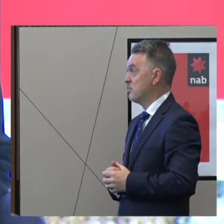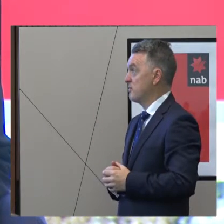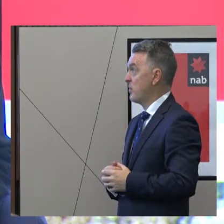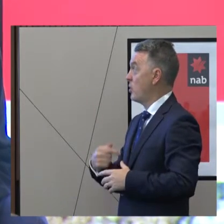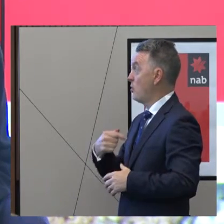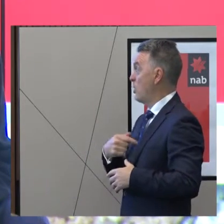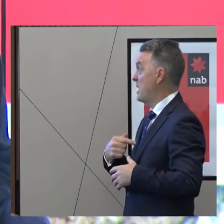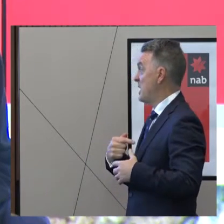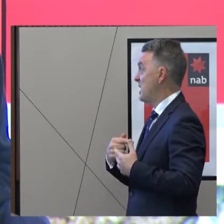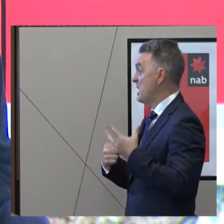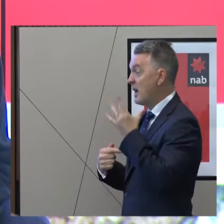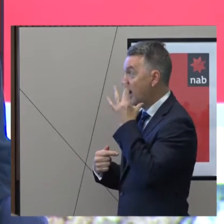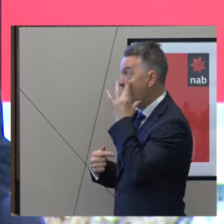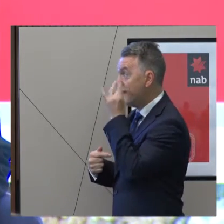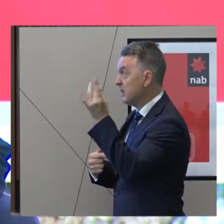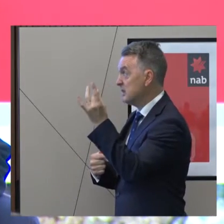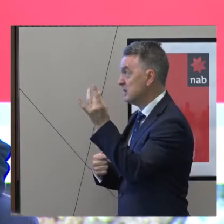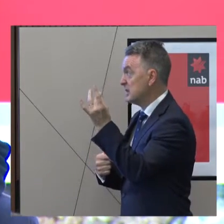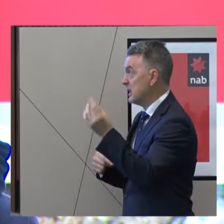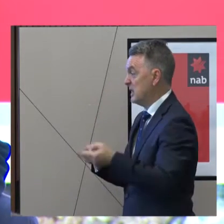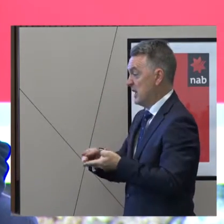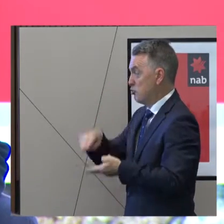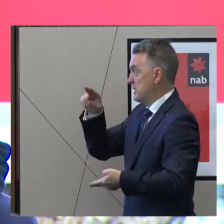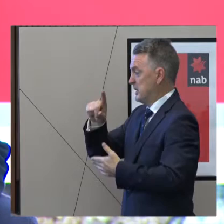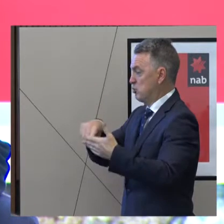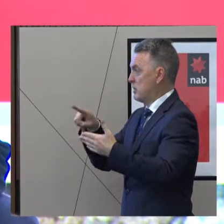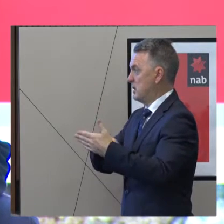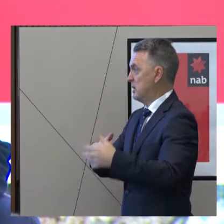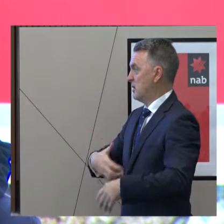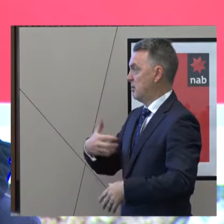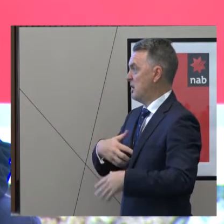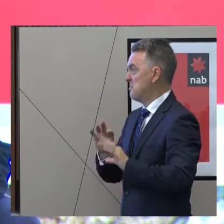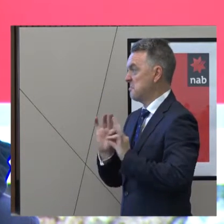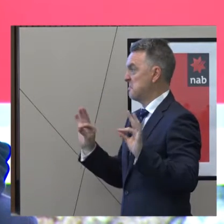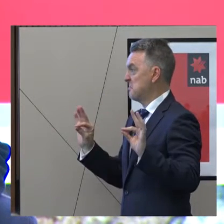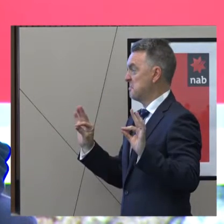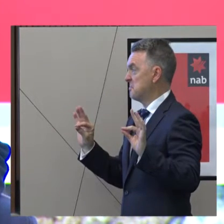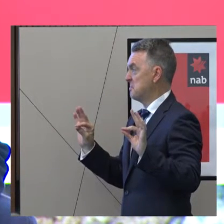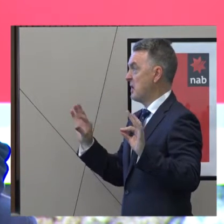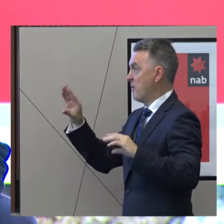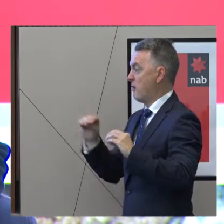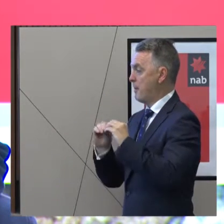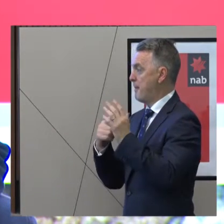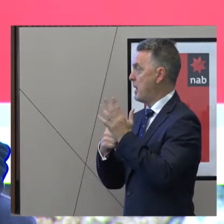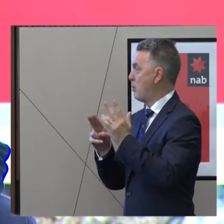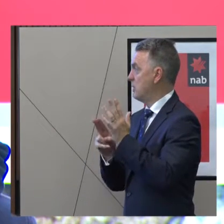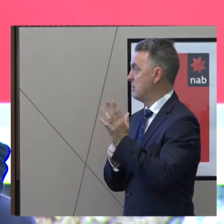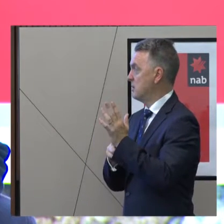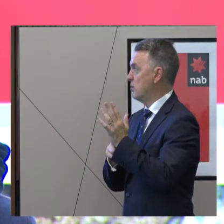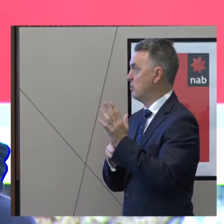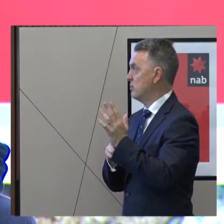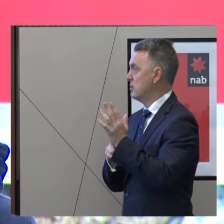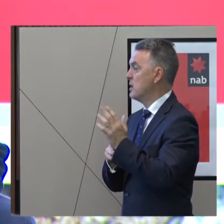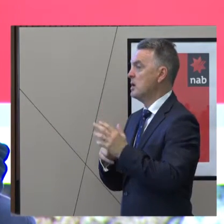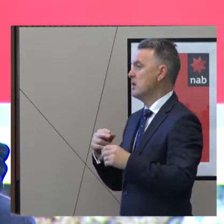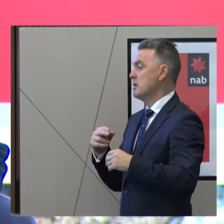We actually haven't seen an increase in discrimination complaints from the Barwon region. And one of the